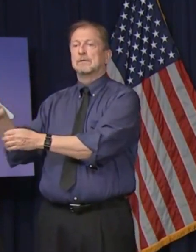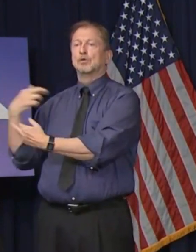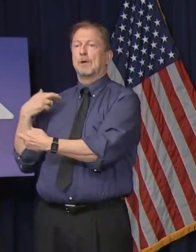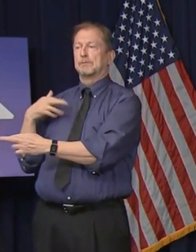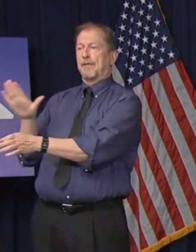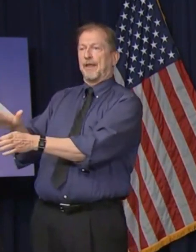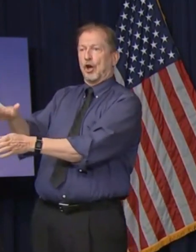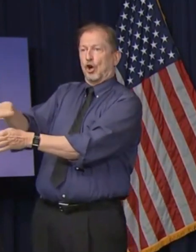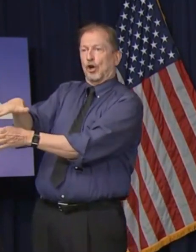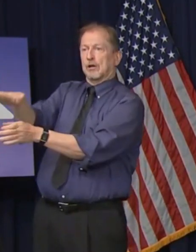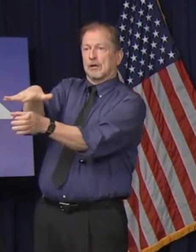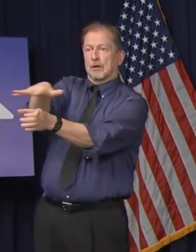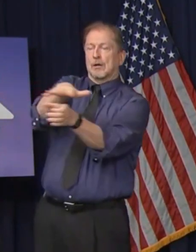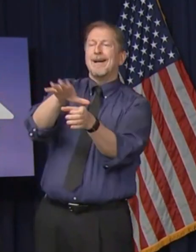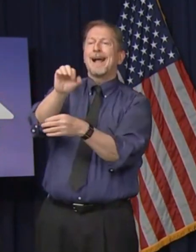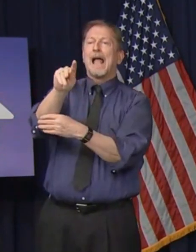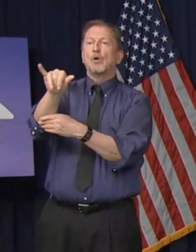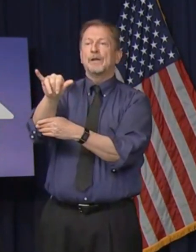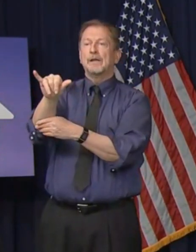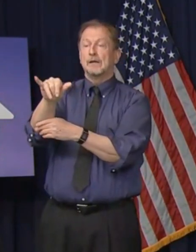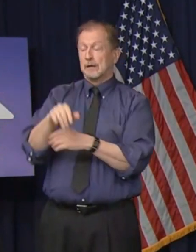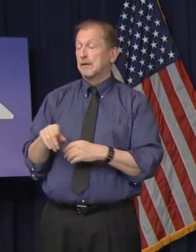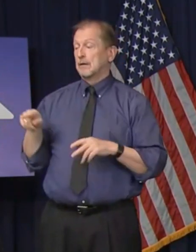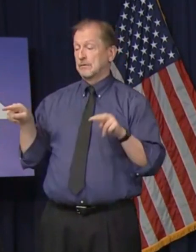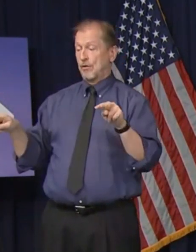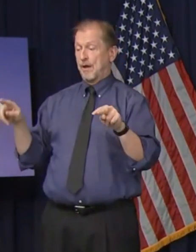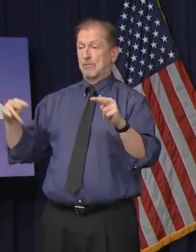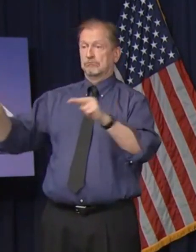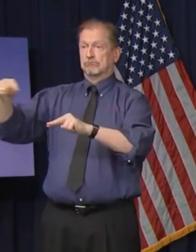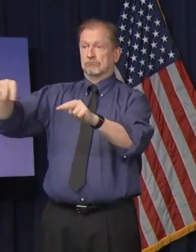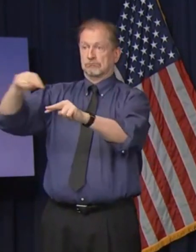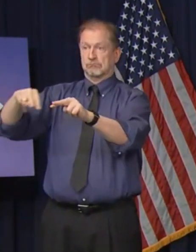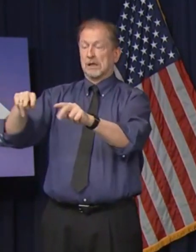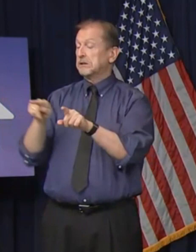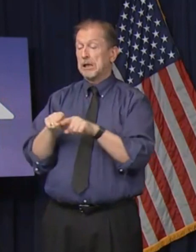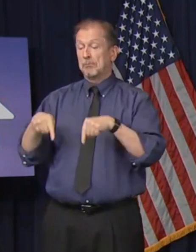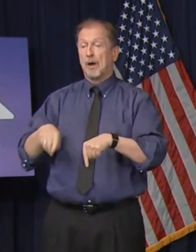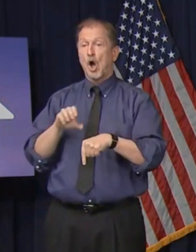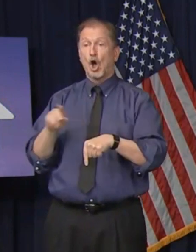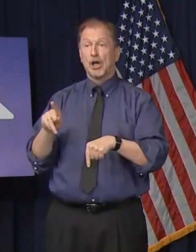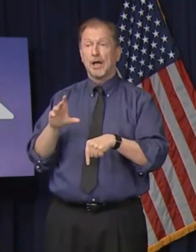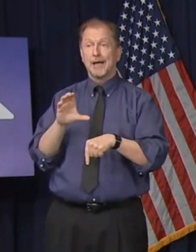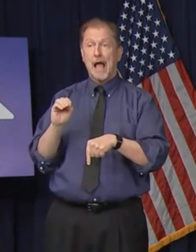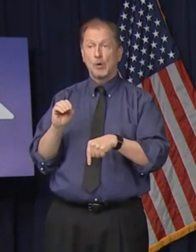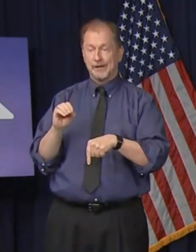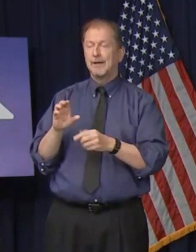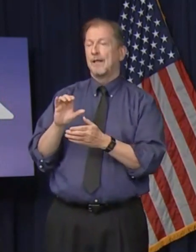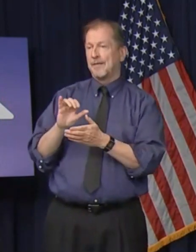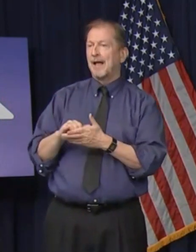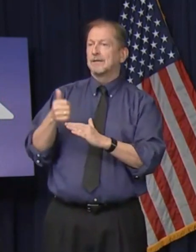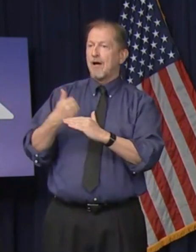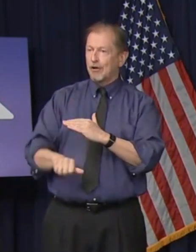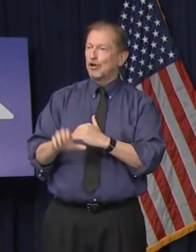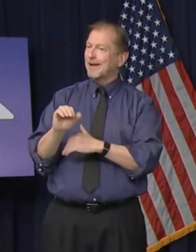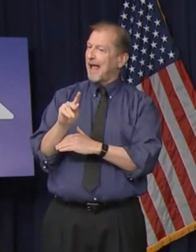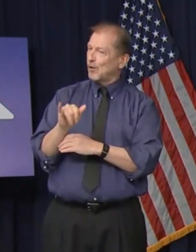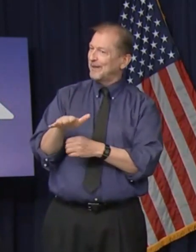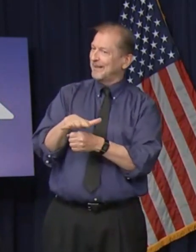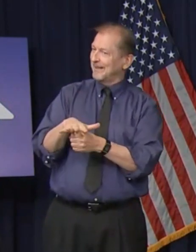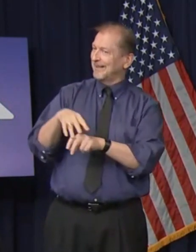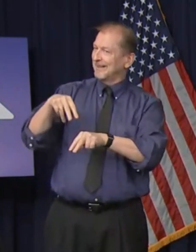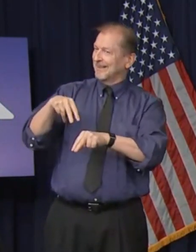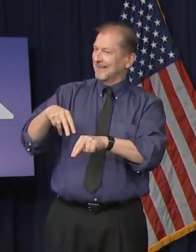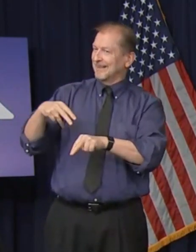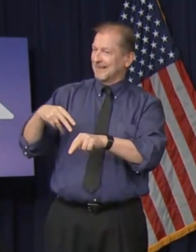all across the state, to be honest with you, and that's true also of Cook County. and it's